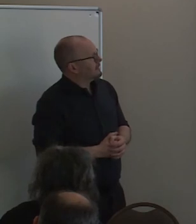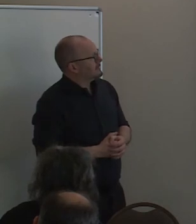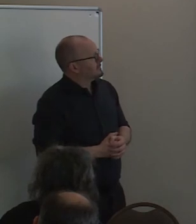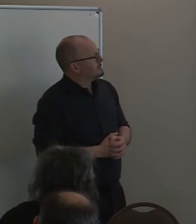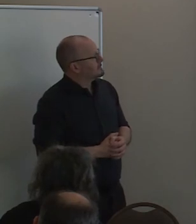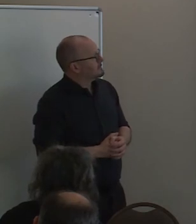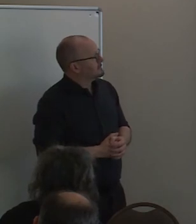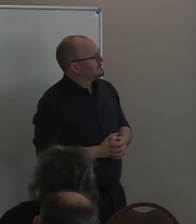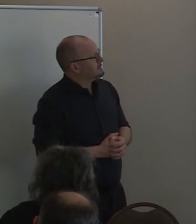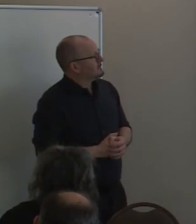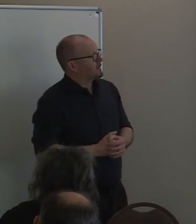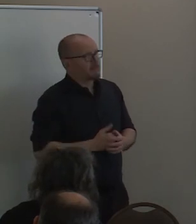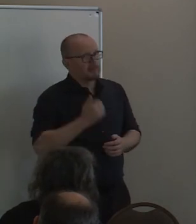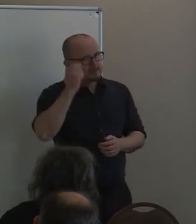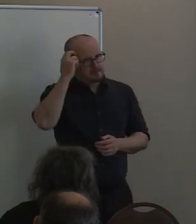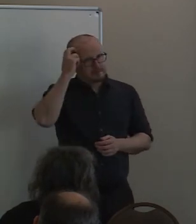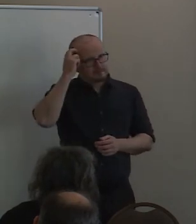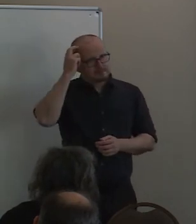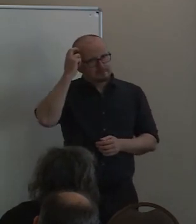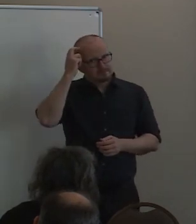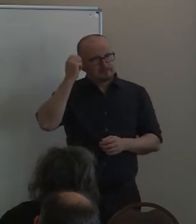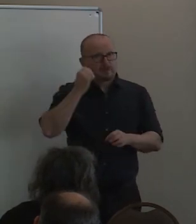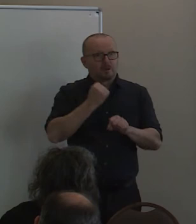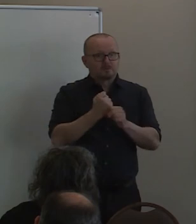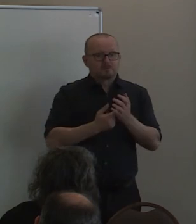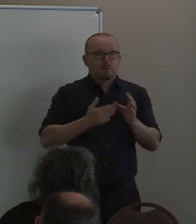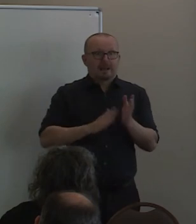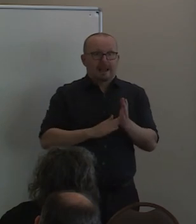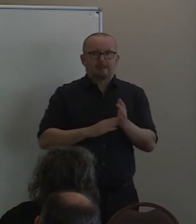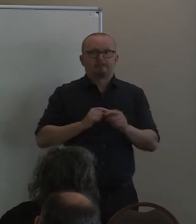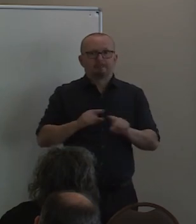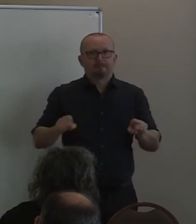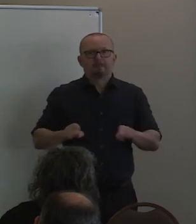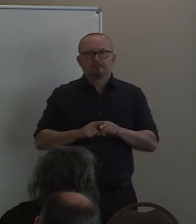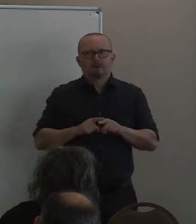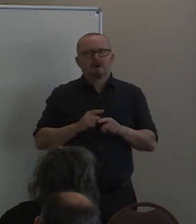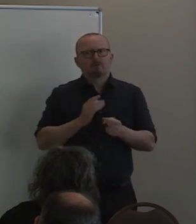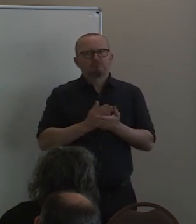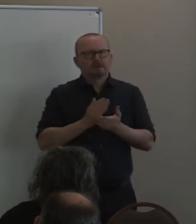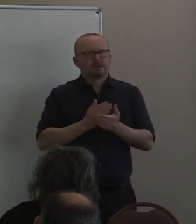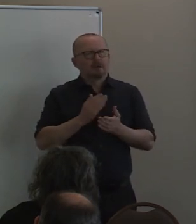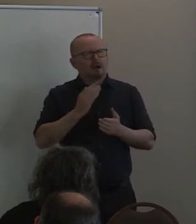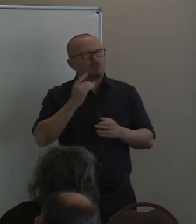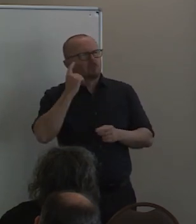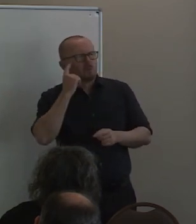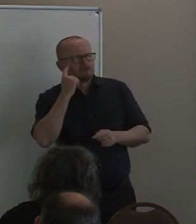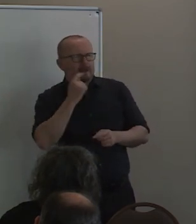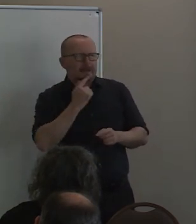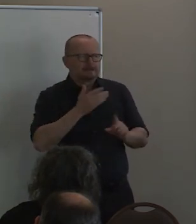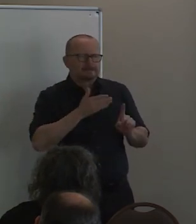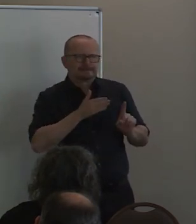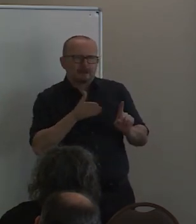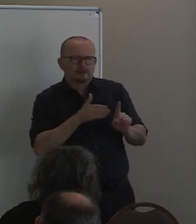think GLAM's really the people here are really thoughtful and tactical about how we use